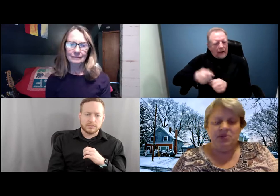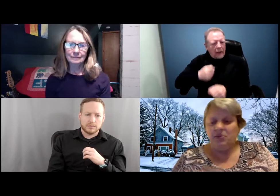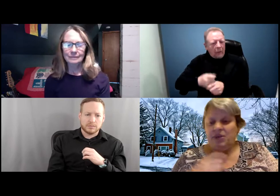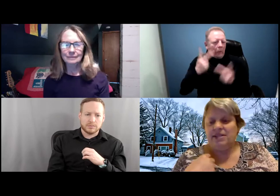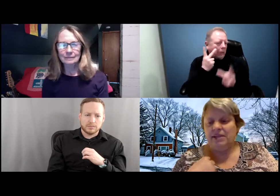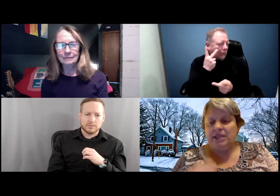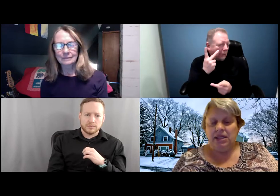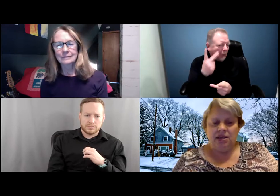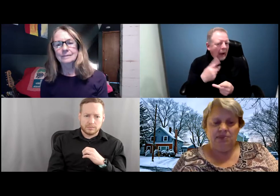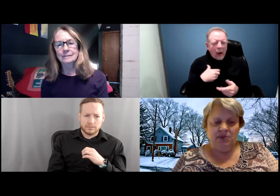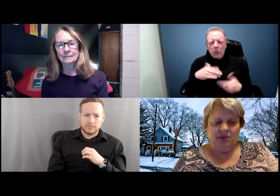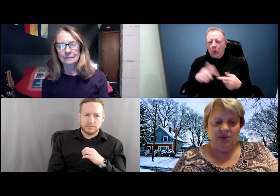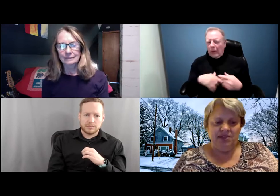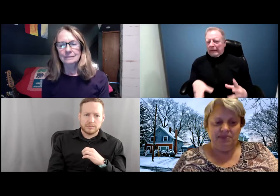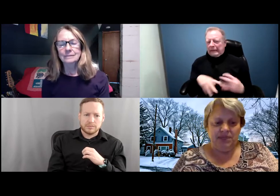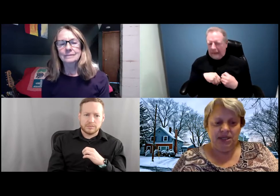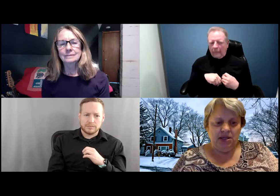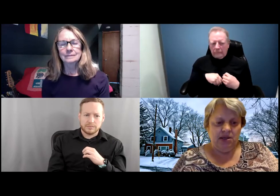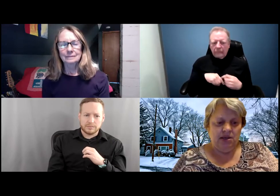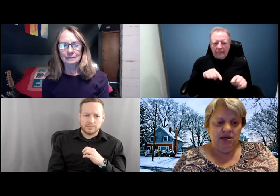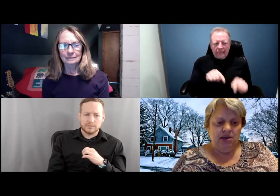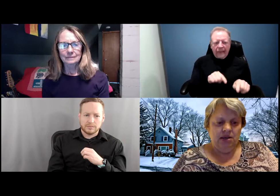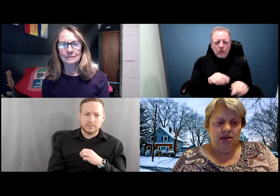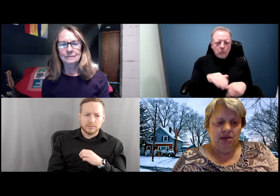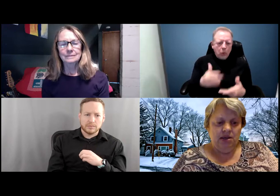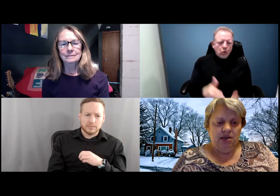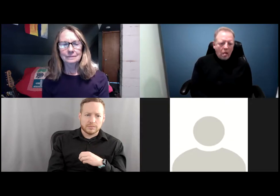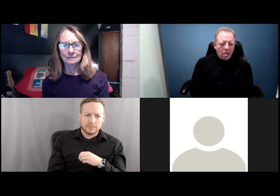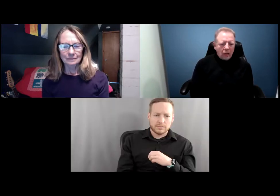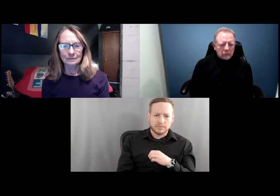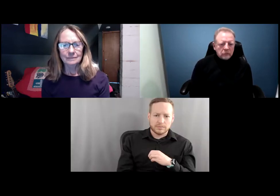propose that we accept it, move that we accept it.